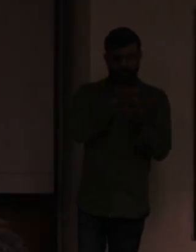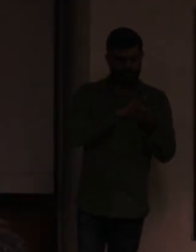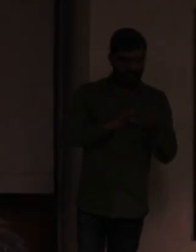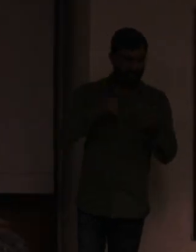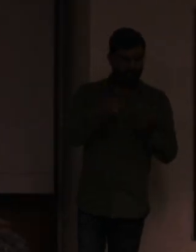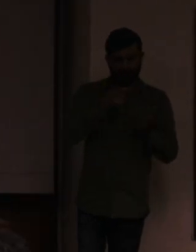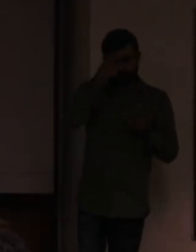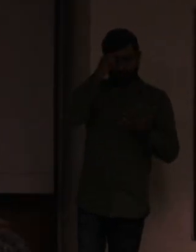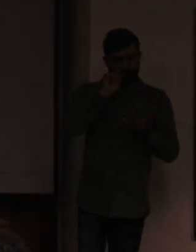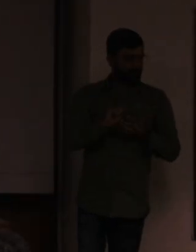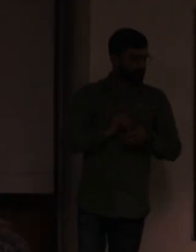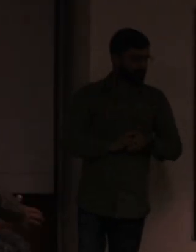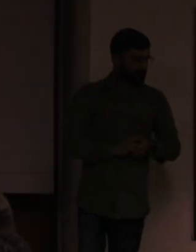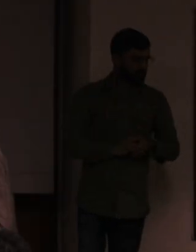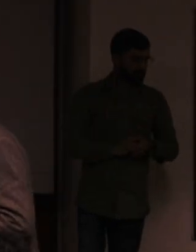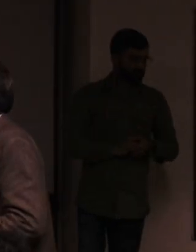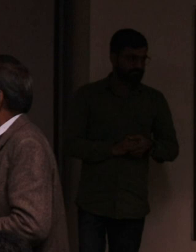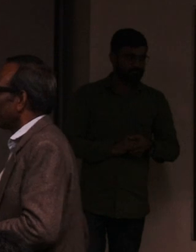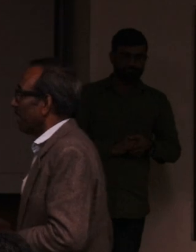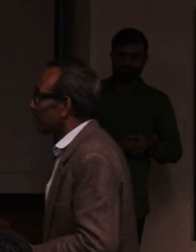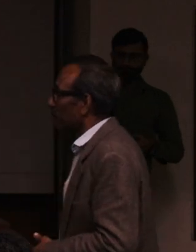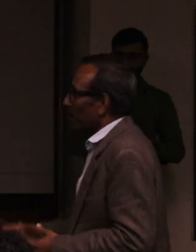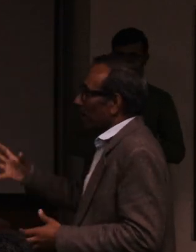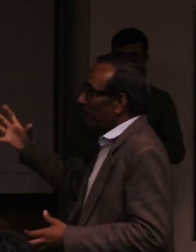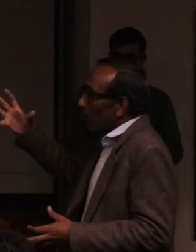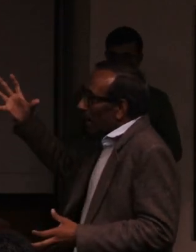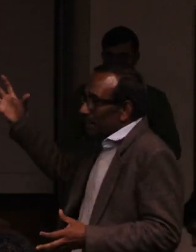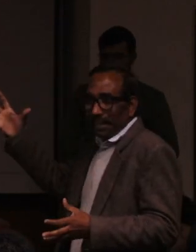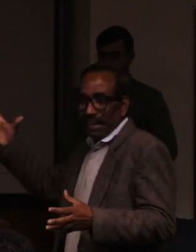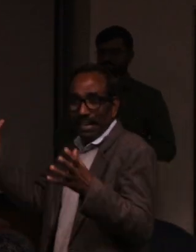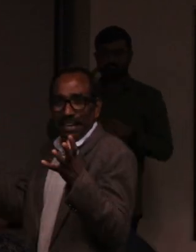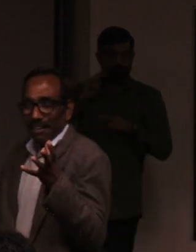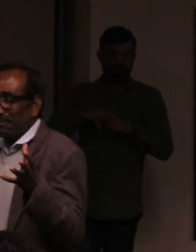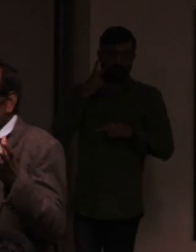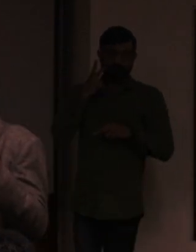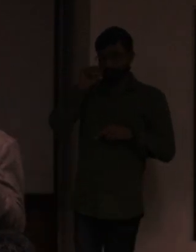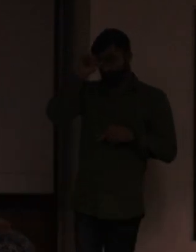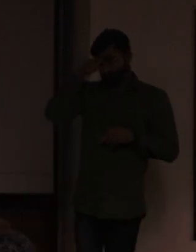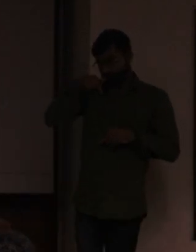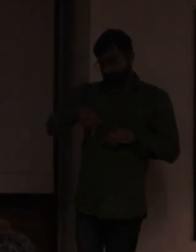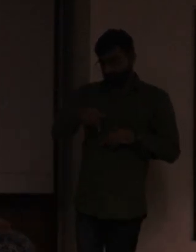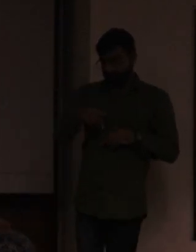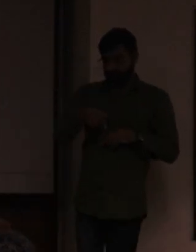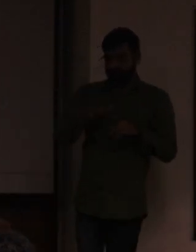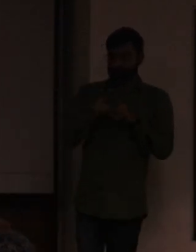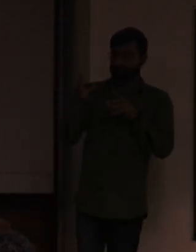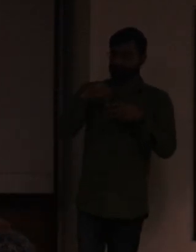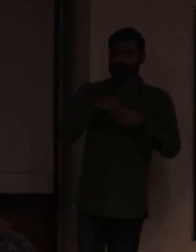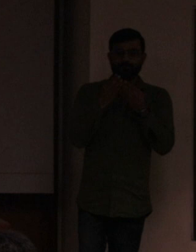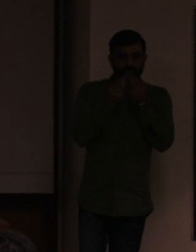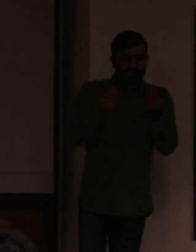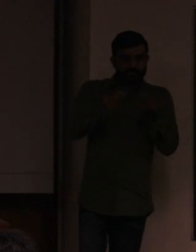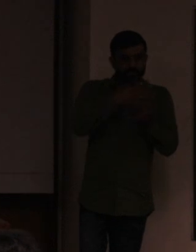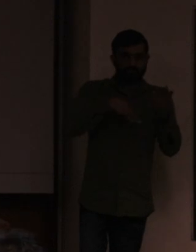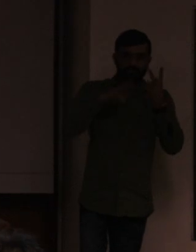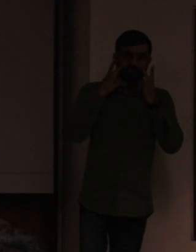it creates problem. Next please. So when you look at India, desert, where desert is being